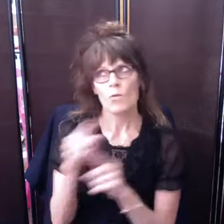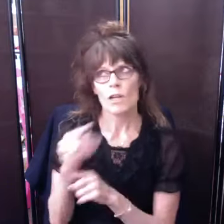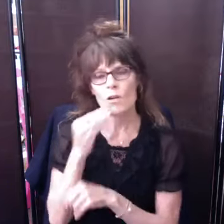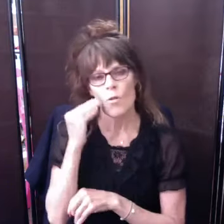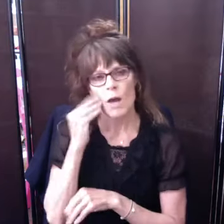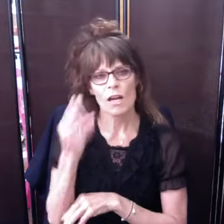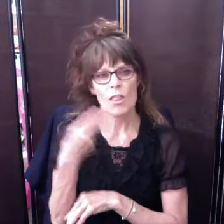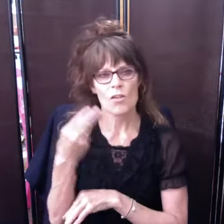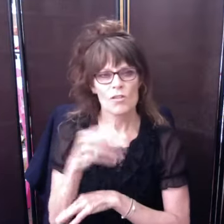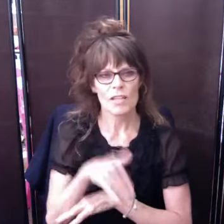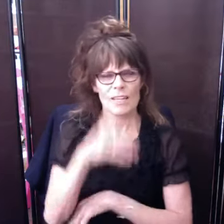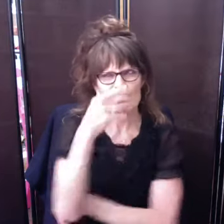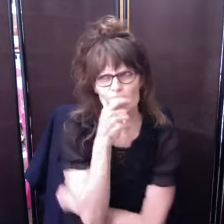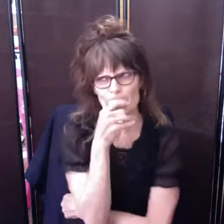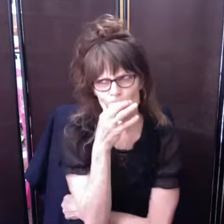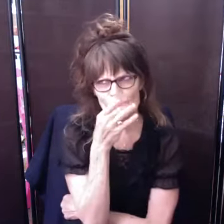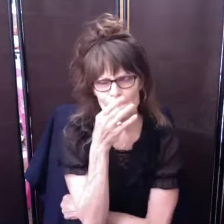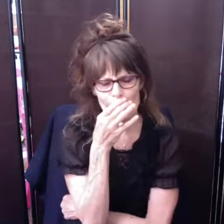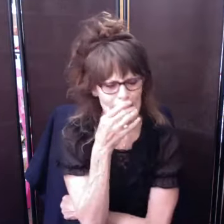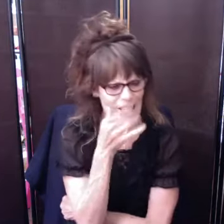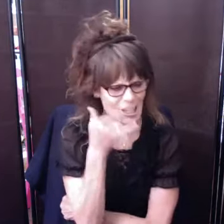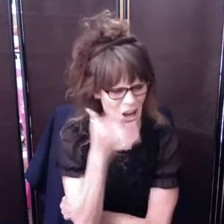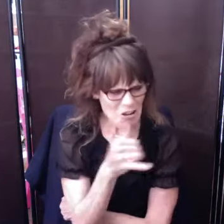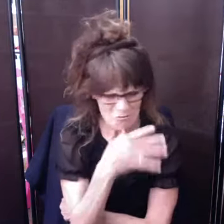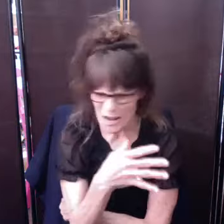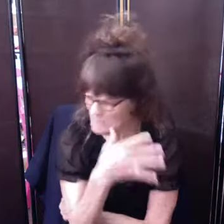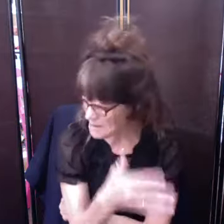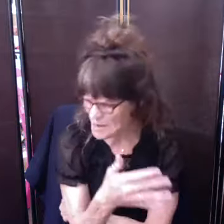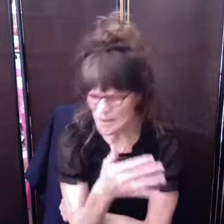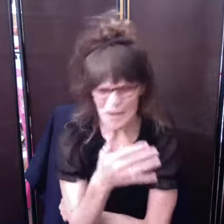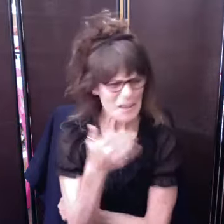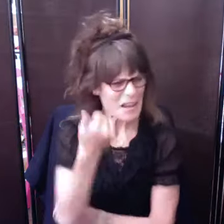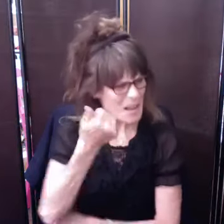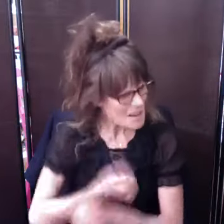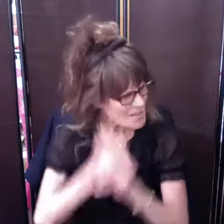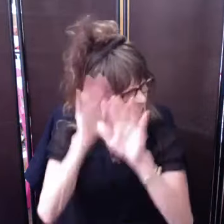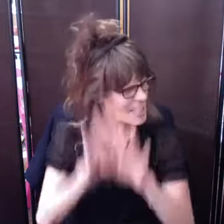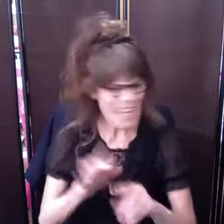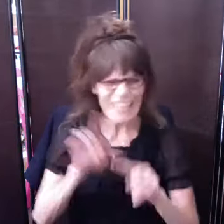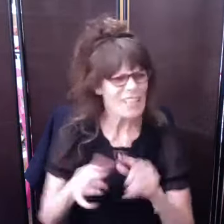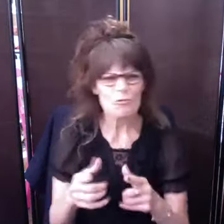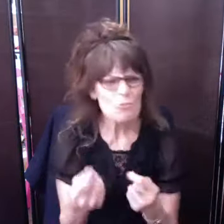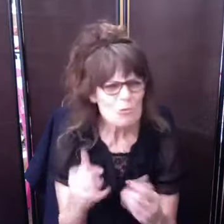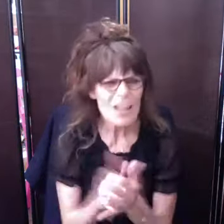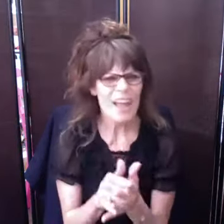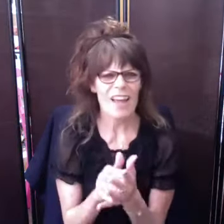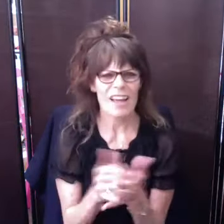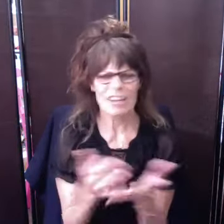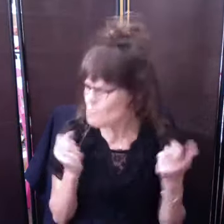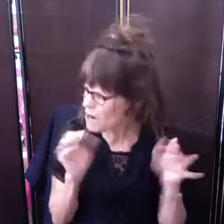pondered that direction, and I prayed about that direction, and I thought, this is something I will not, cannot do. And I prayed about it on Friday, and I